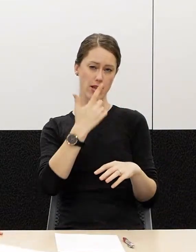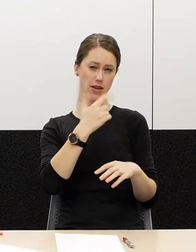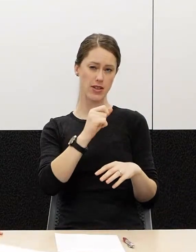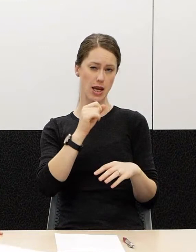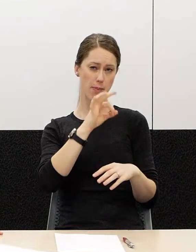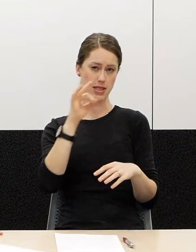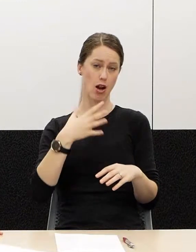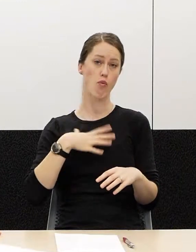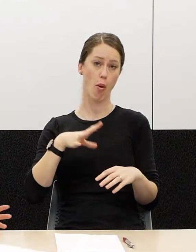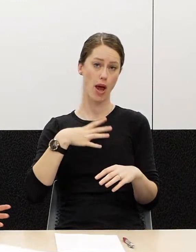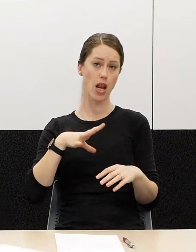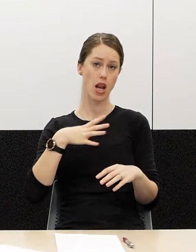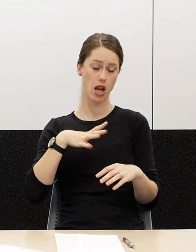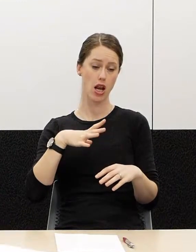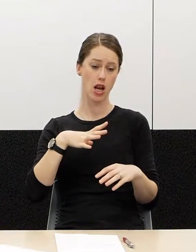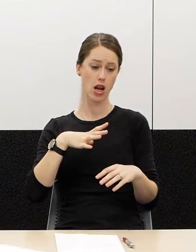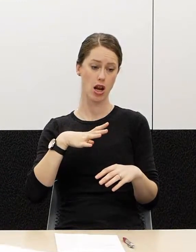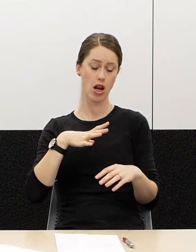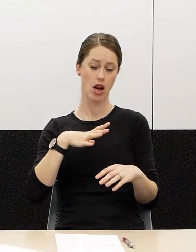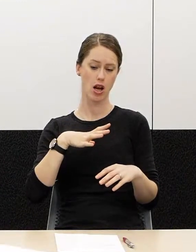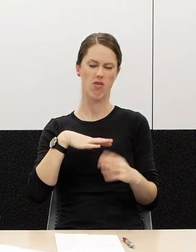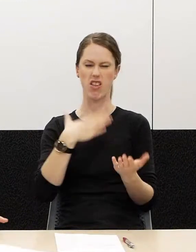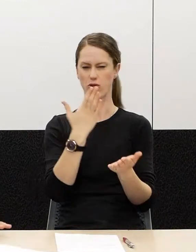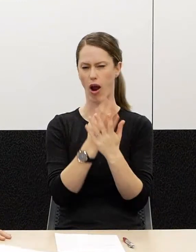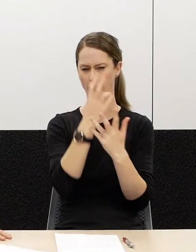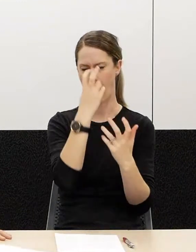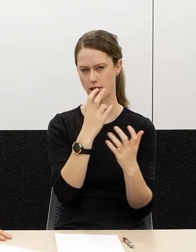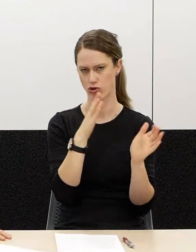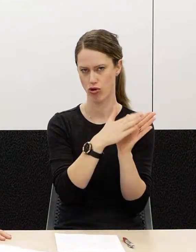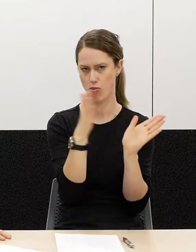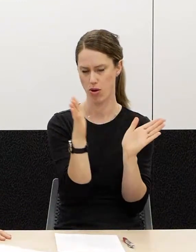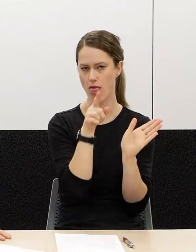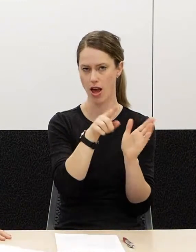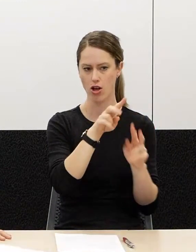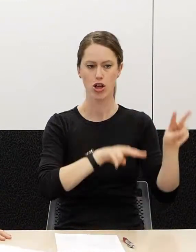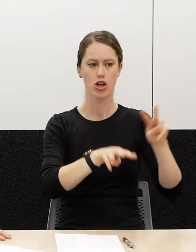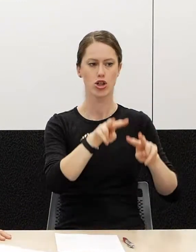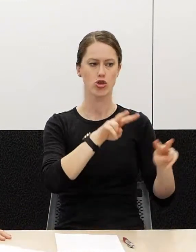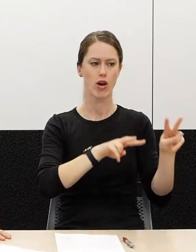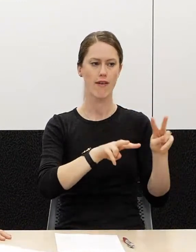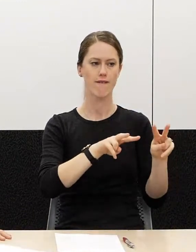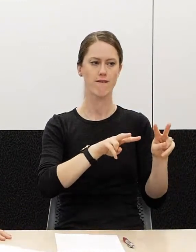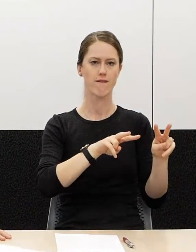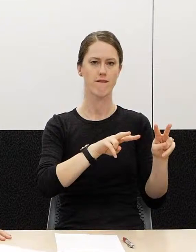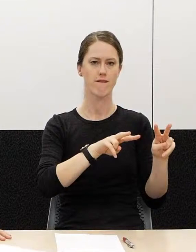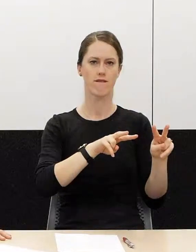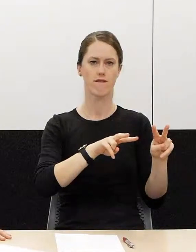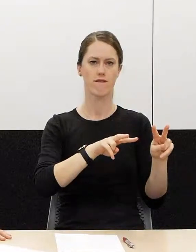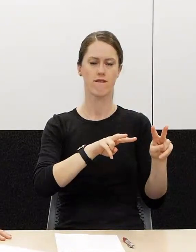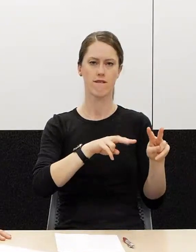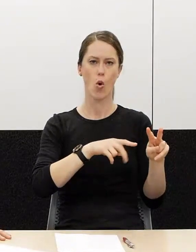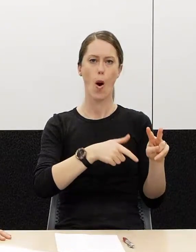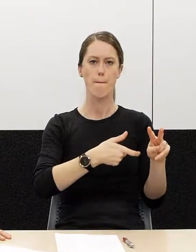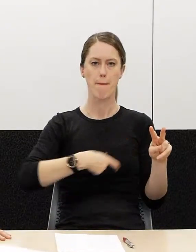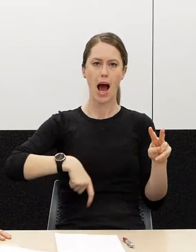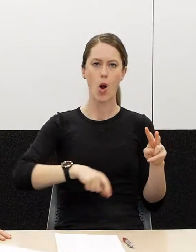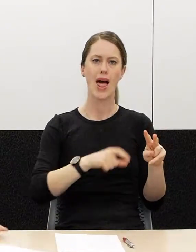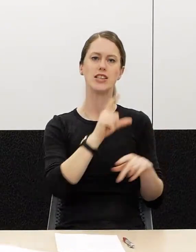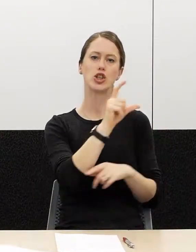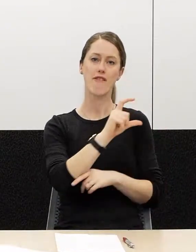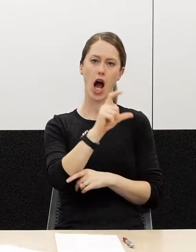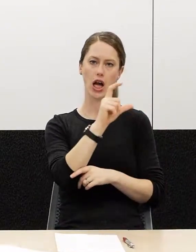of women are screened in the appropriate age range are screened for in the bowel and cervical screening